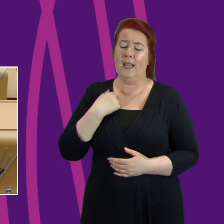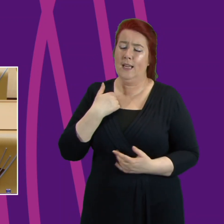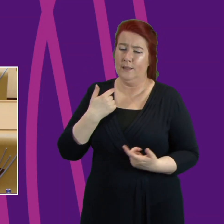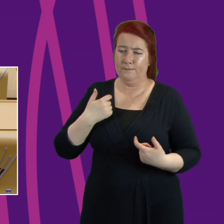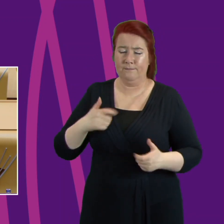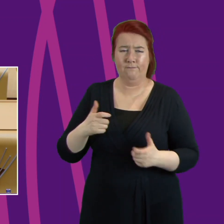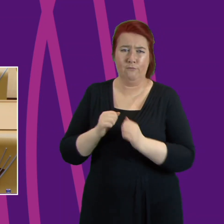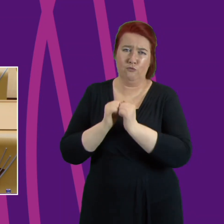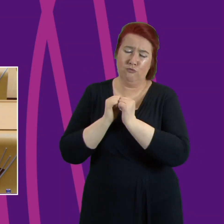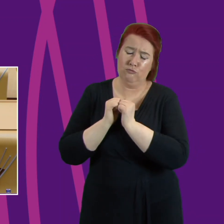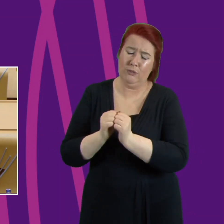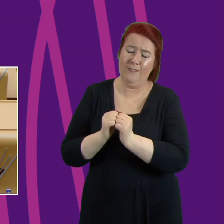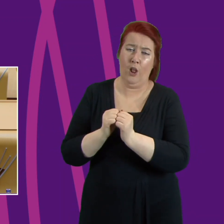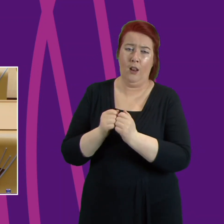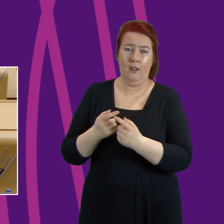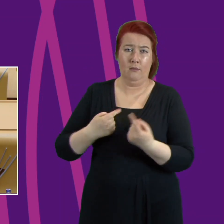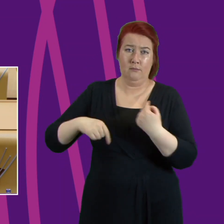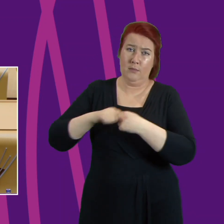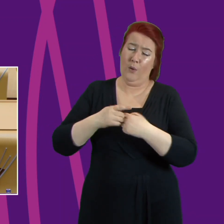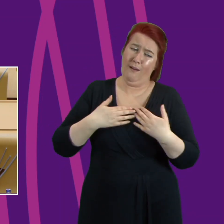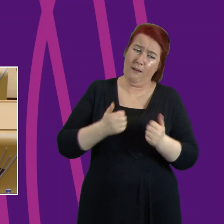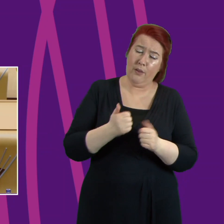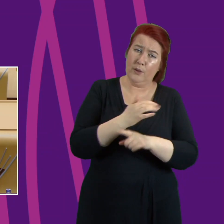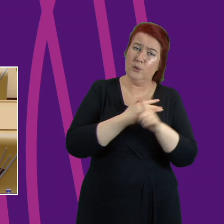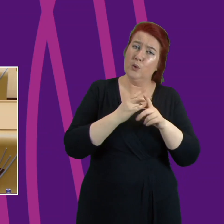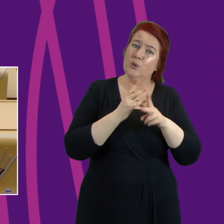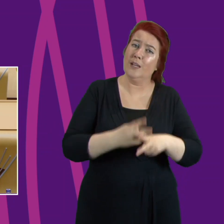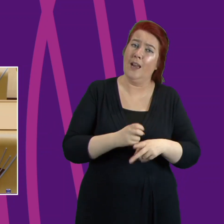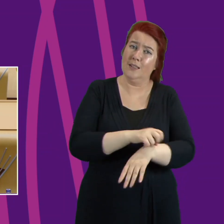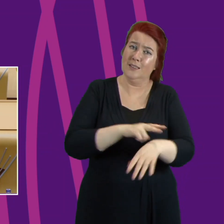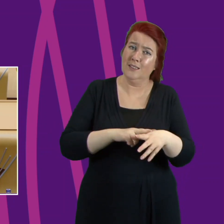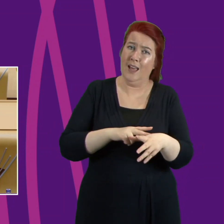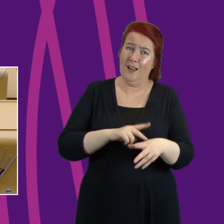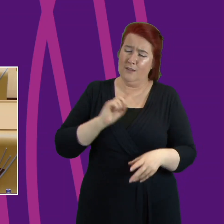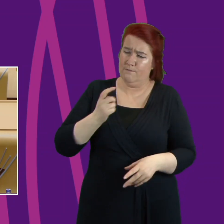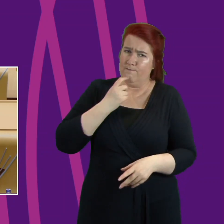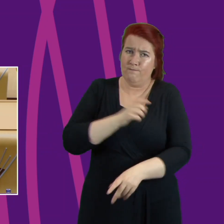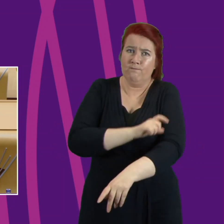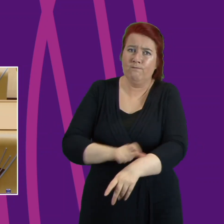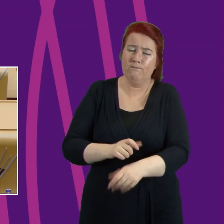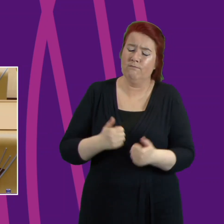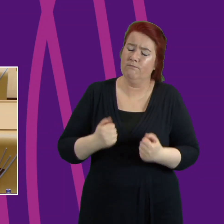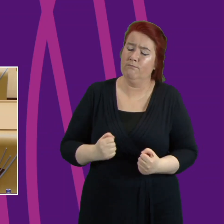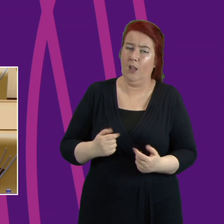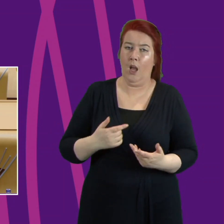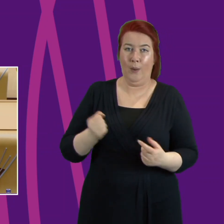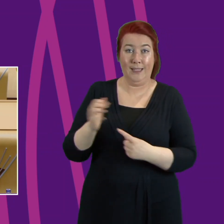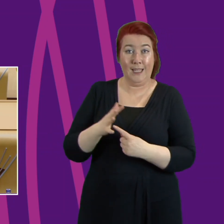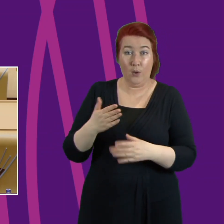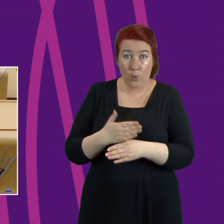the tremendous resilience of our health and social care staff, our key workers, and most importantly, people all across